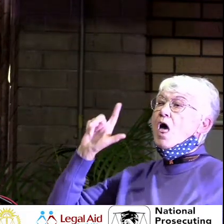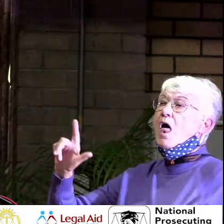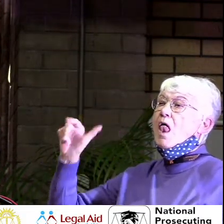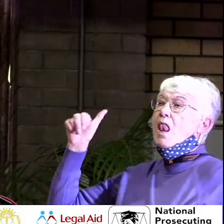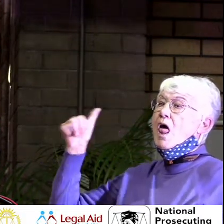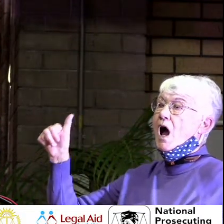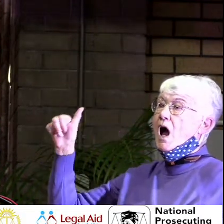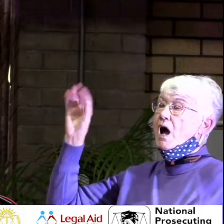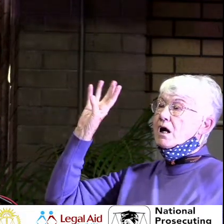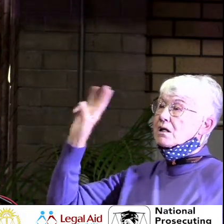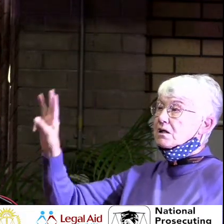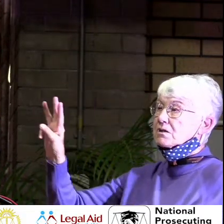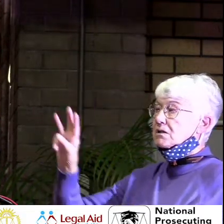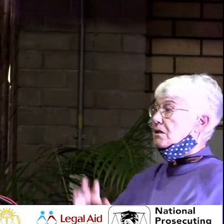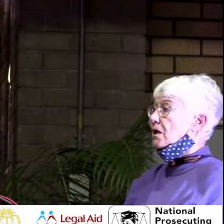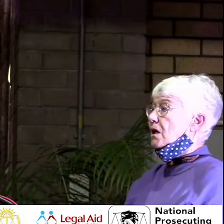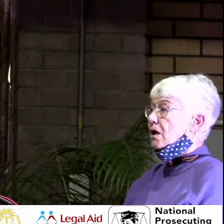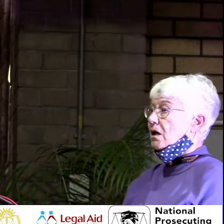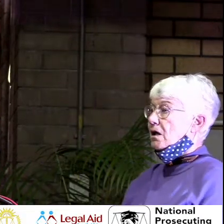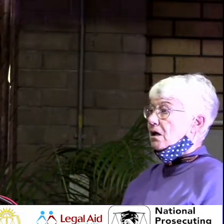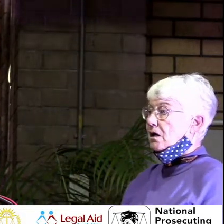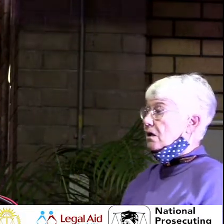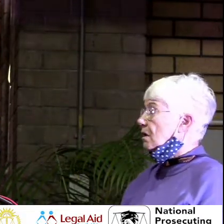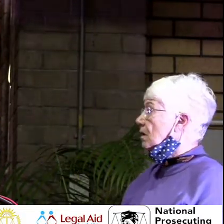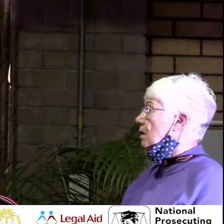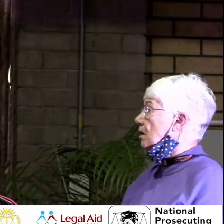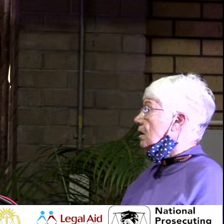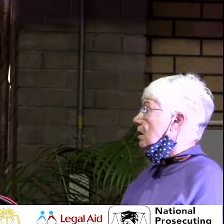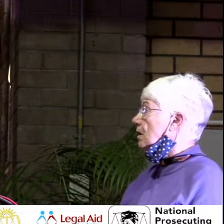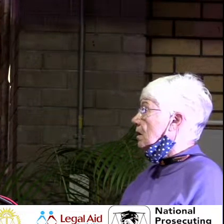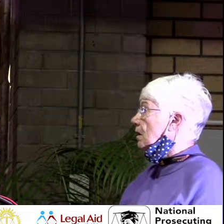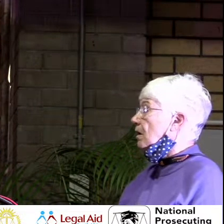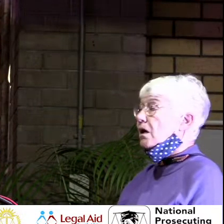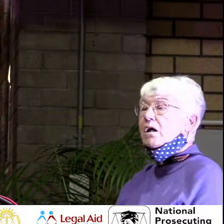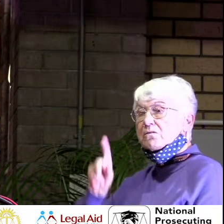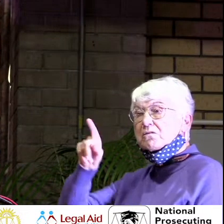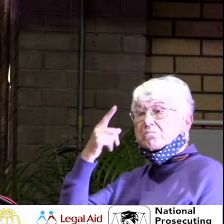So irrespective of what is your rank, if you commit a crime,